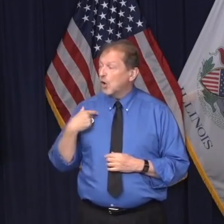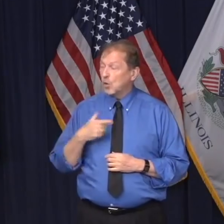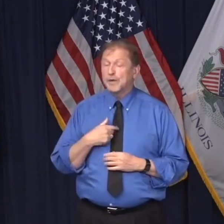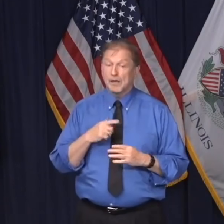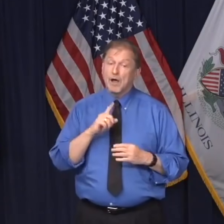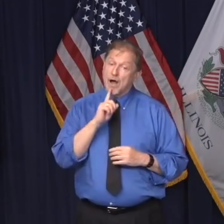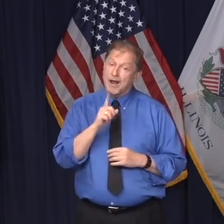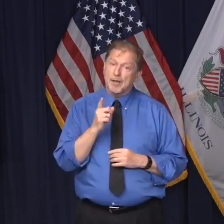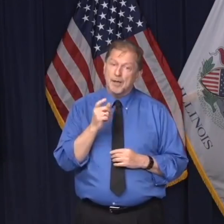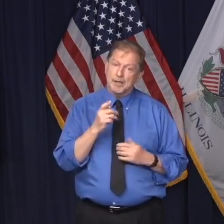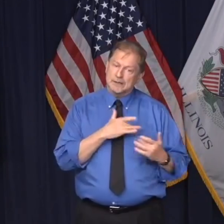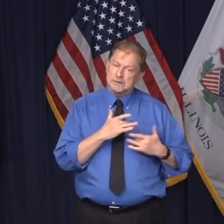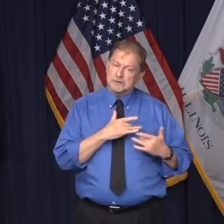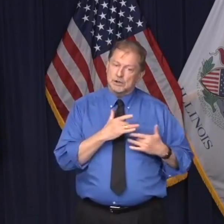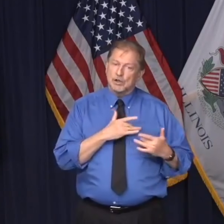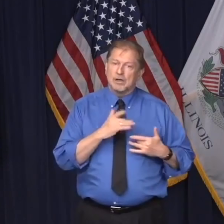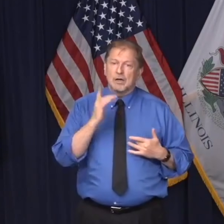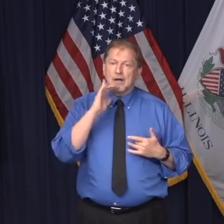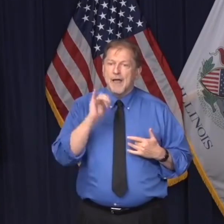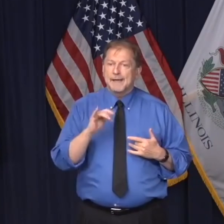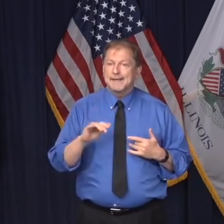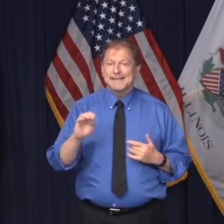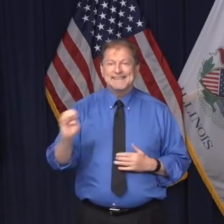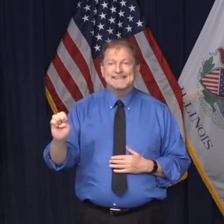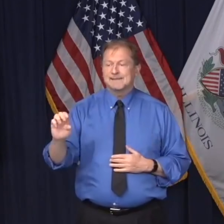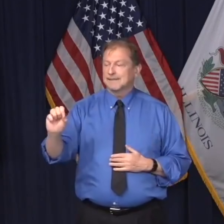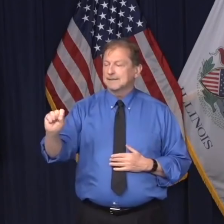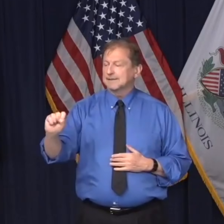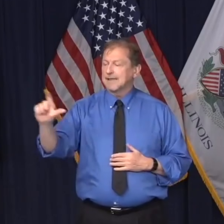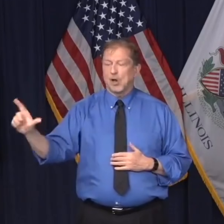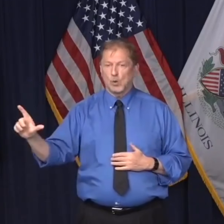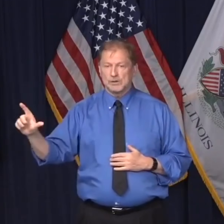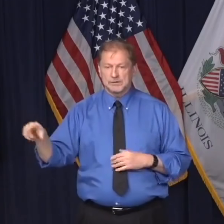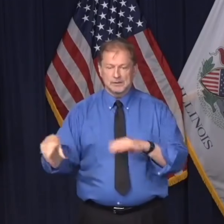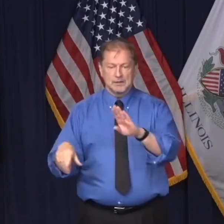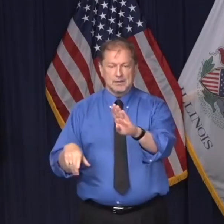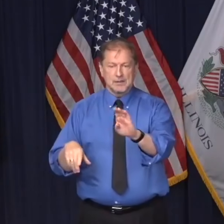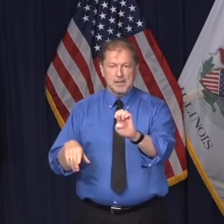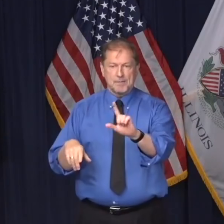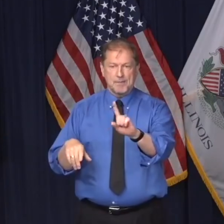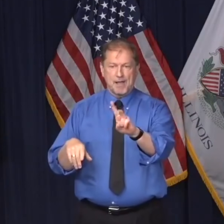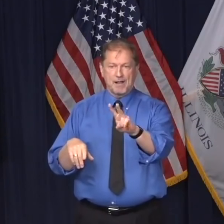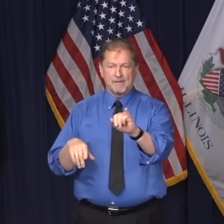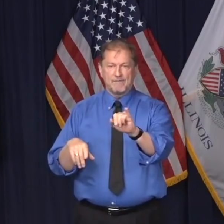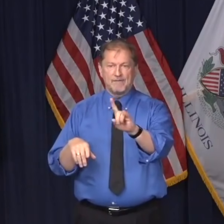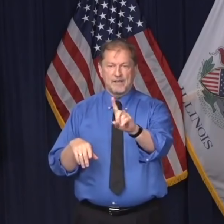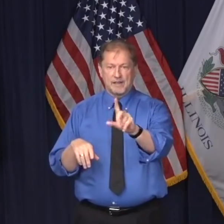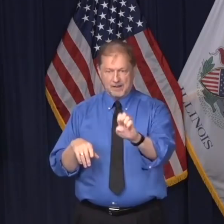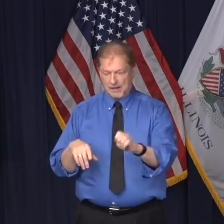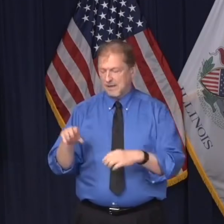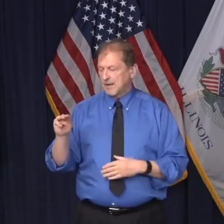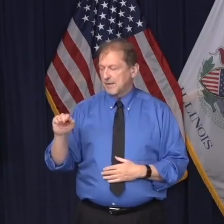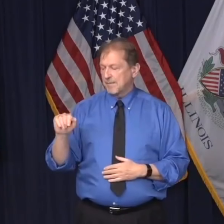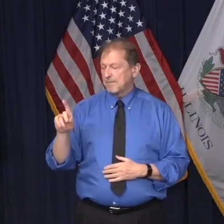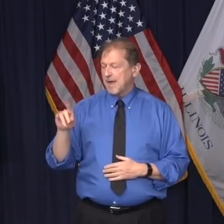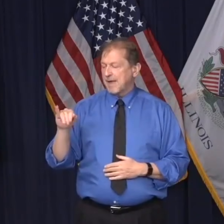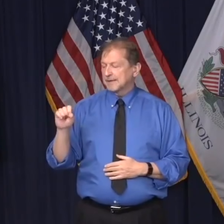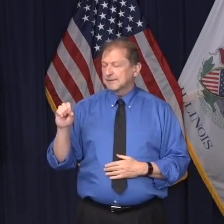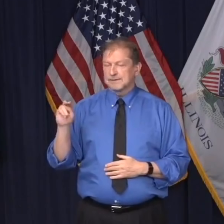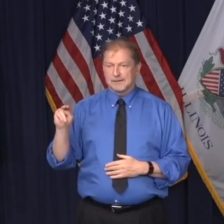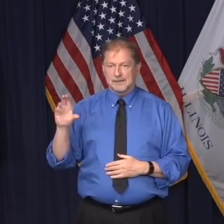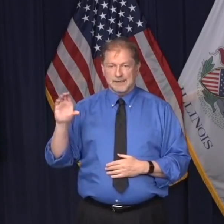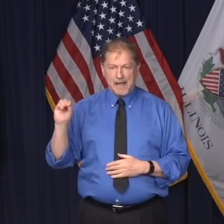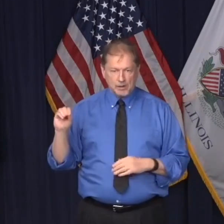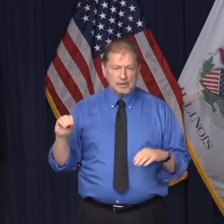for example, about areas like East St. Louis and Belleville and all of St. Clair and Madison counties because there has been